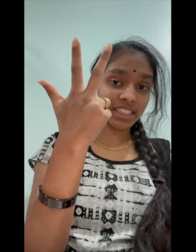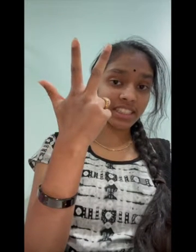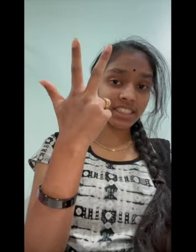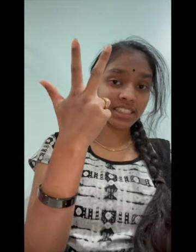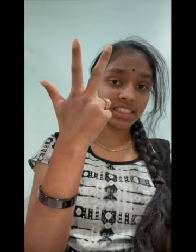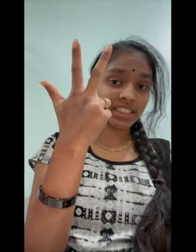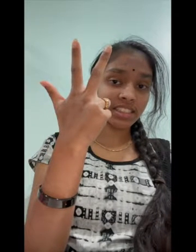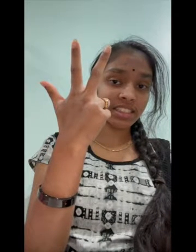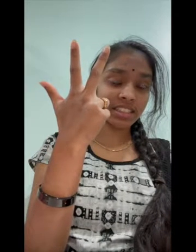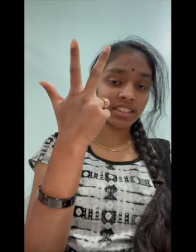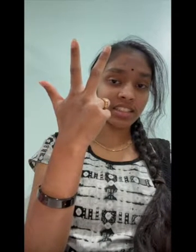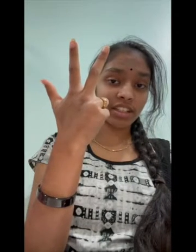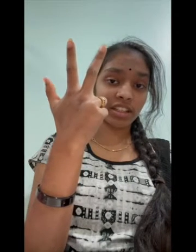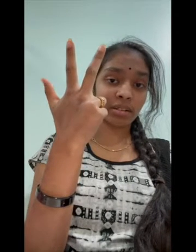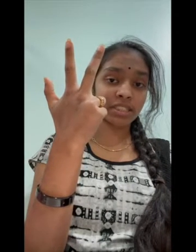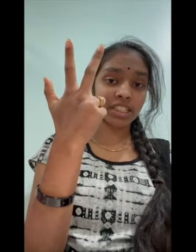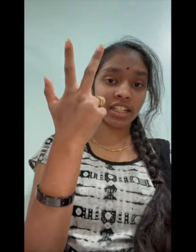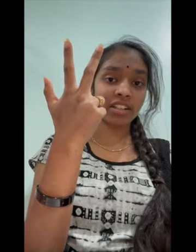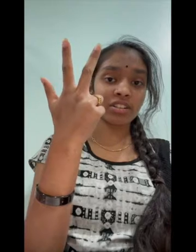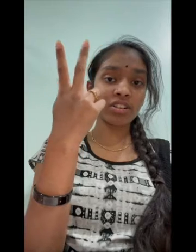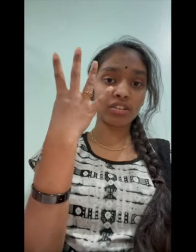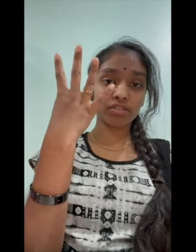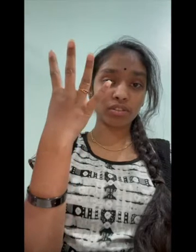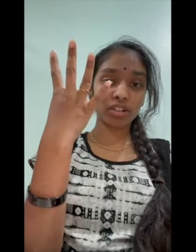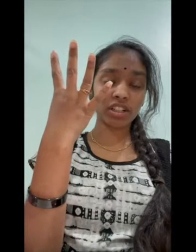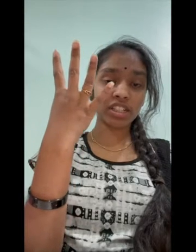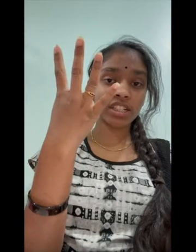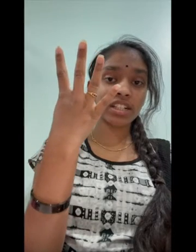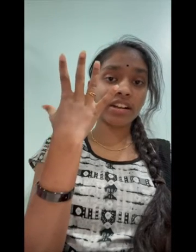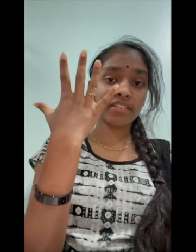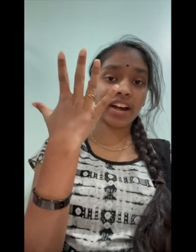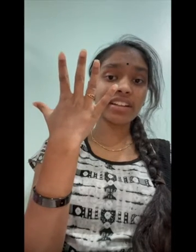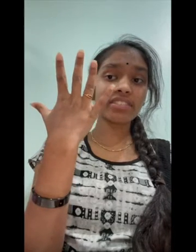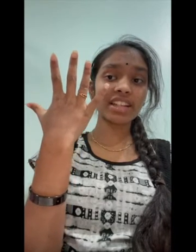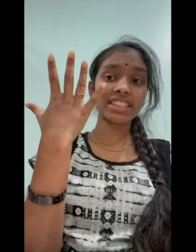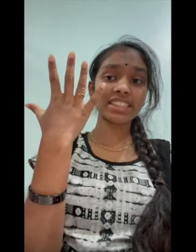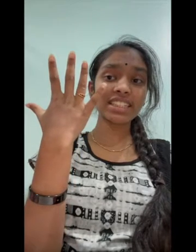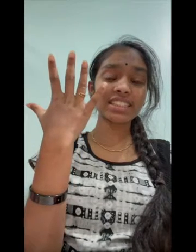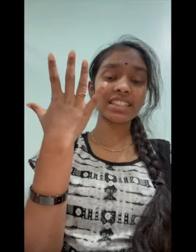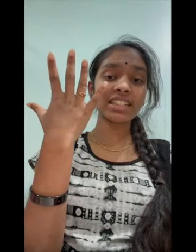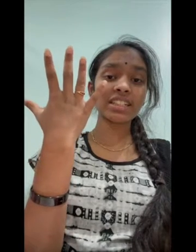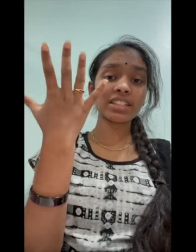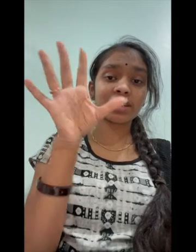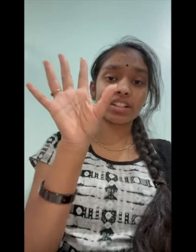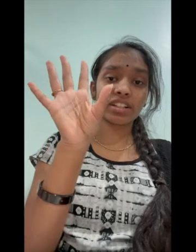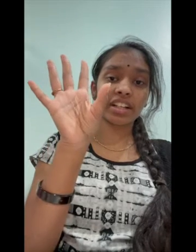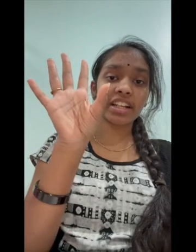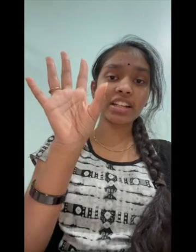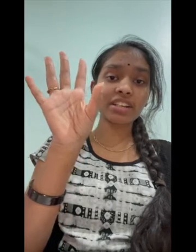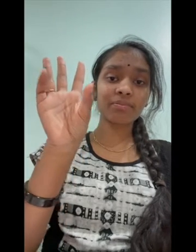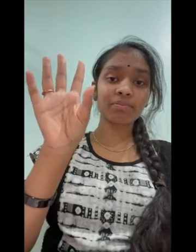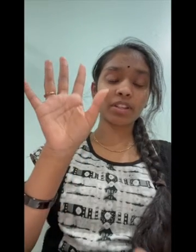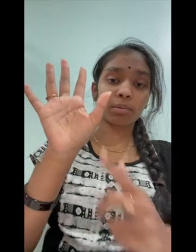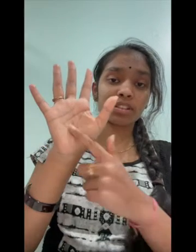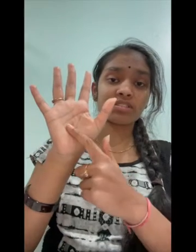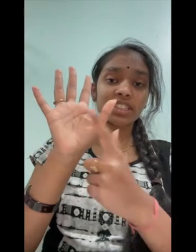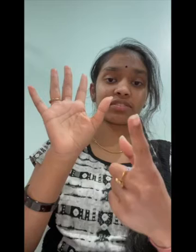this. Your thumb sticking out. 4, 5, and 6. Turn your hand. Your palms facing